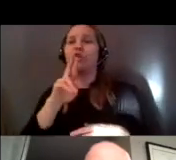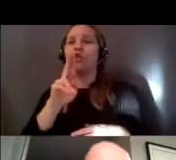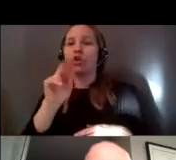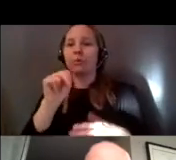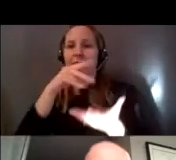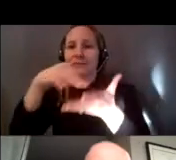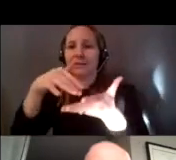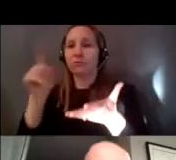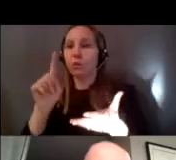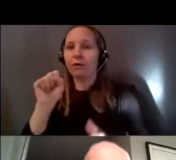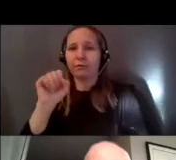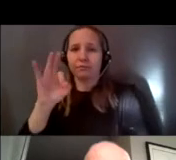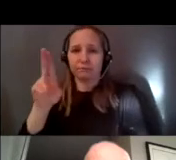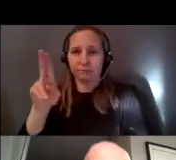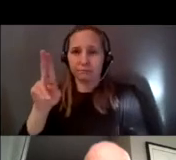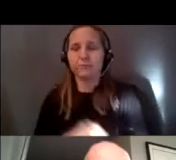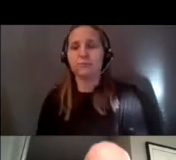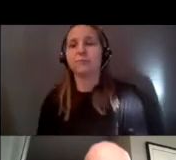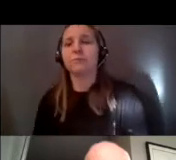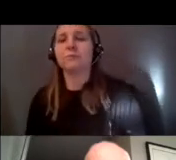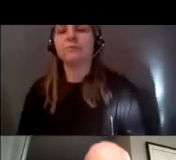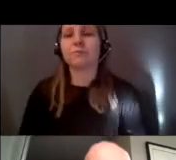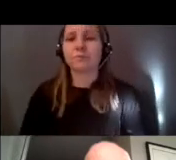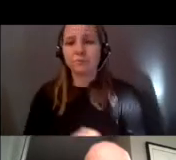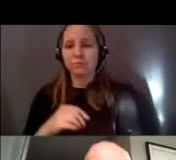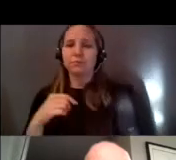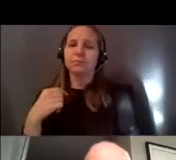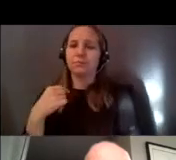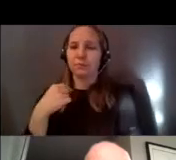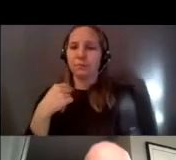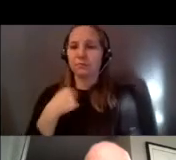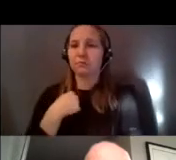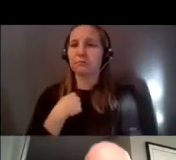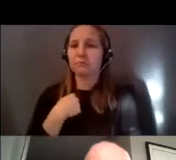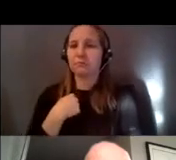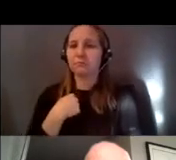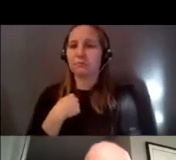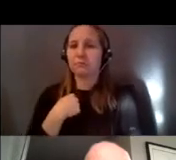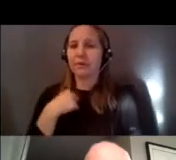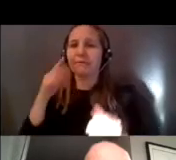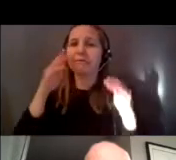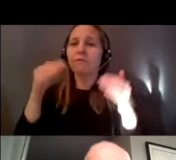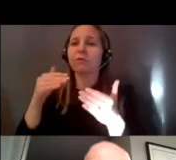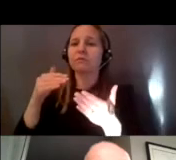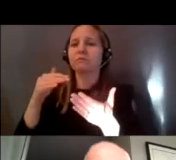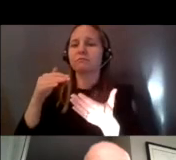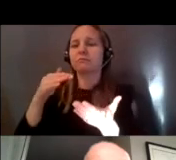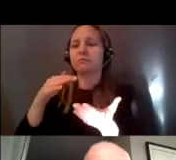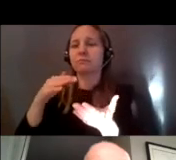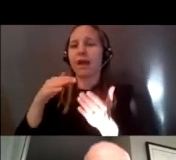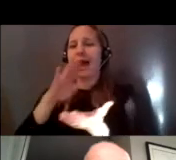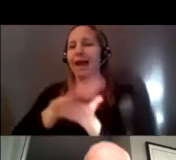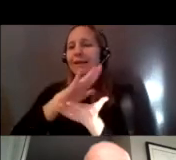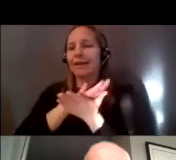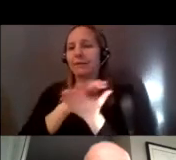University. I am currently spending a few years in academic administration, where we